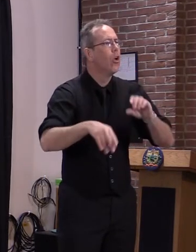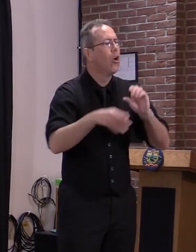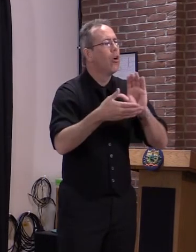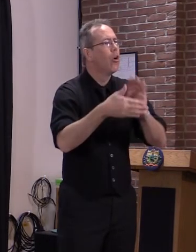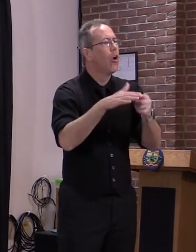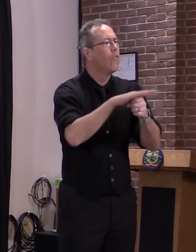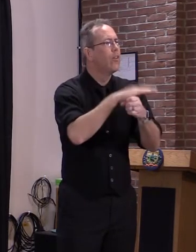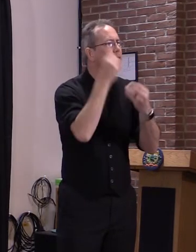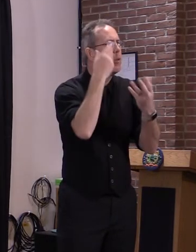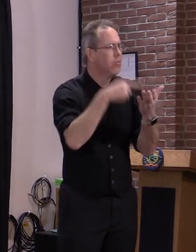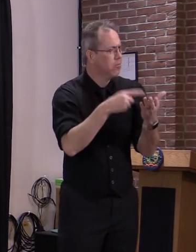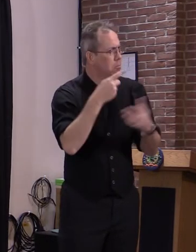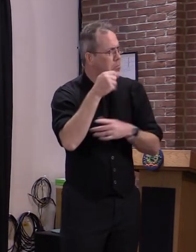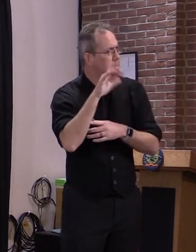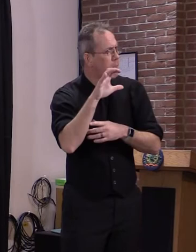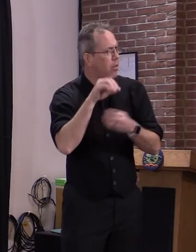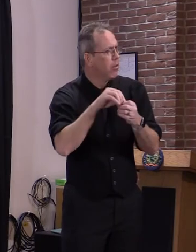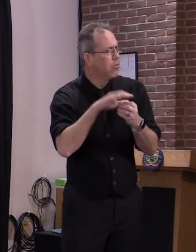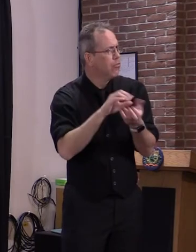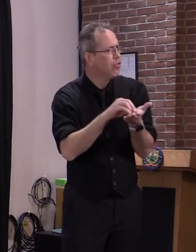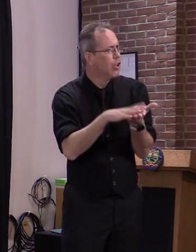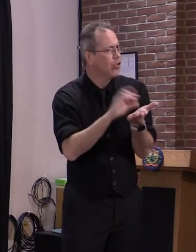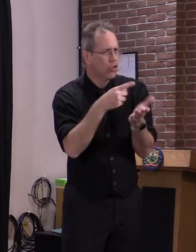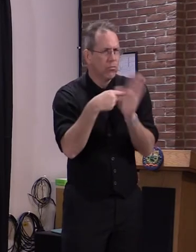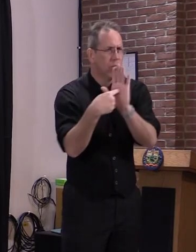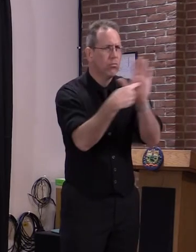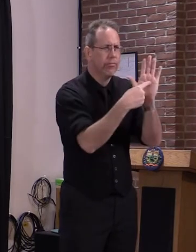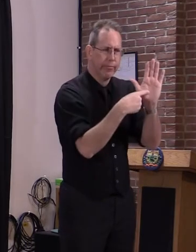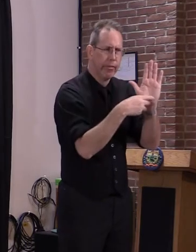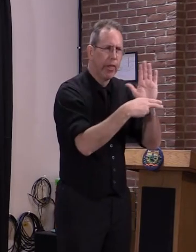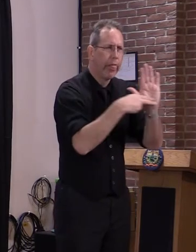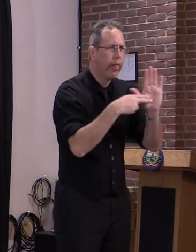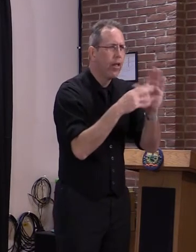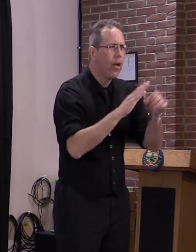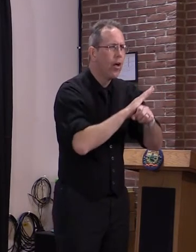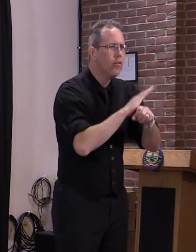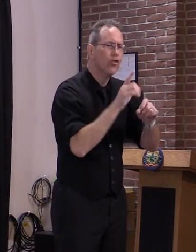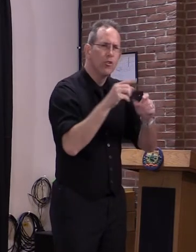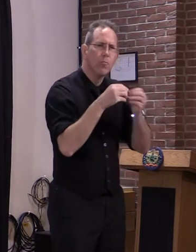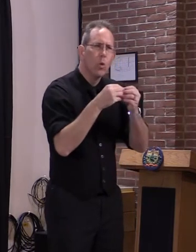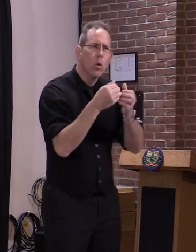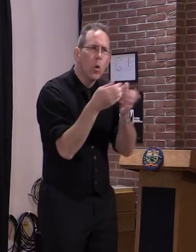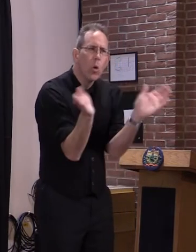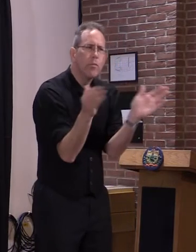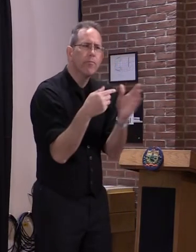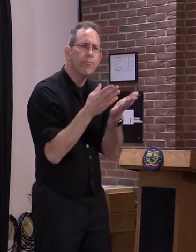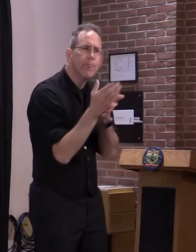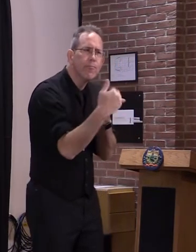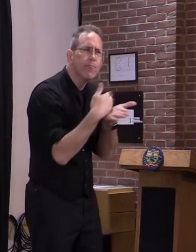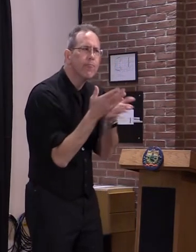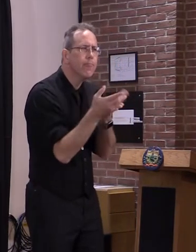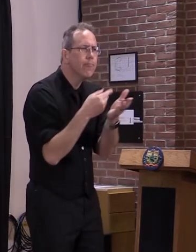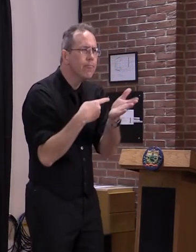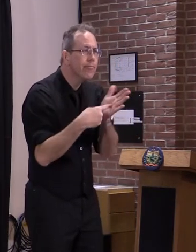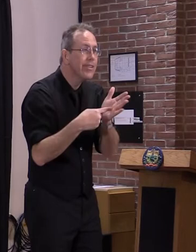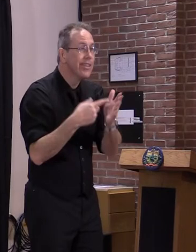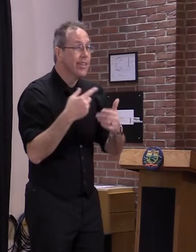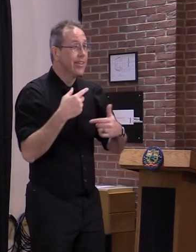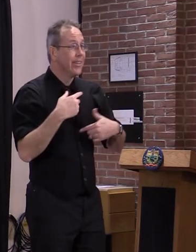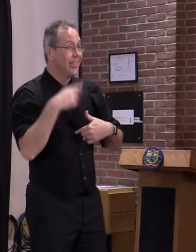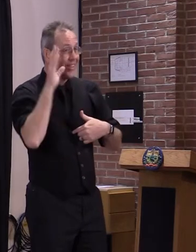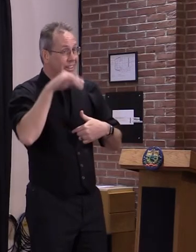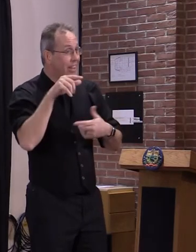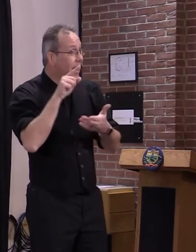is actively doing to improve government transparency. Well, we're having press conferences every single week and standing up here